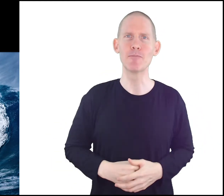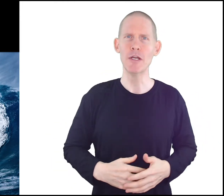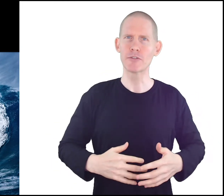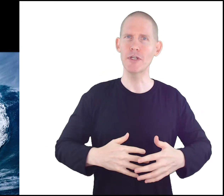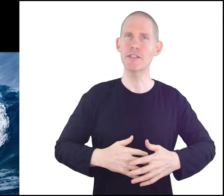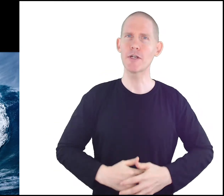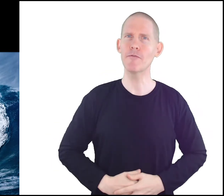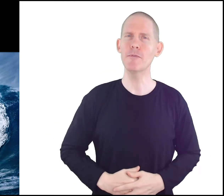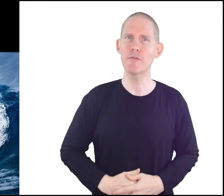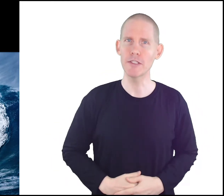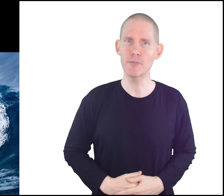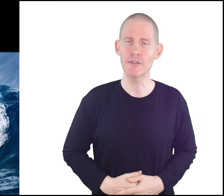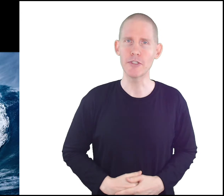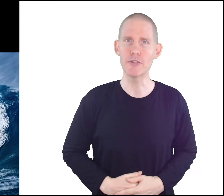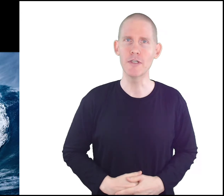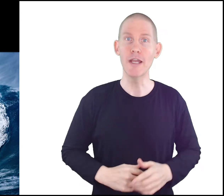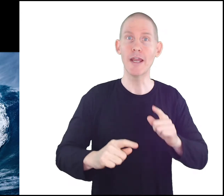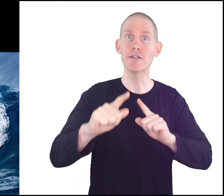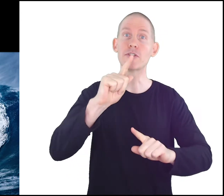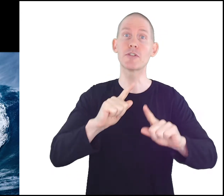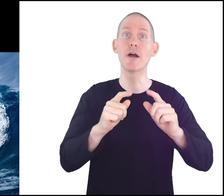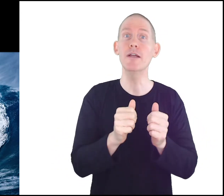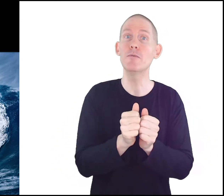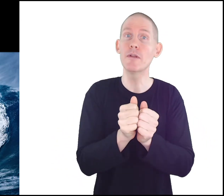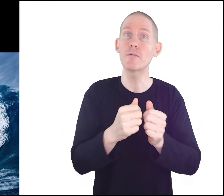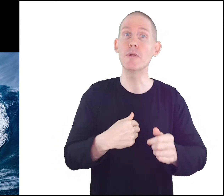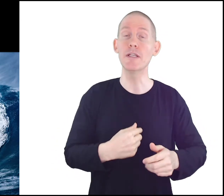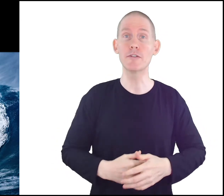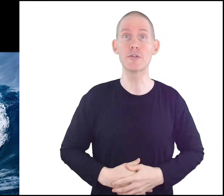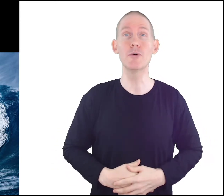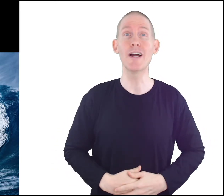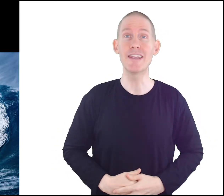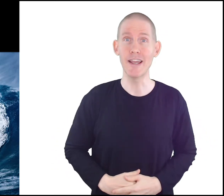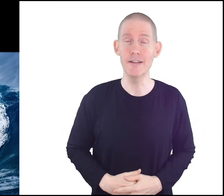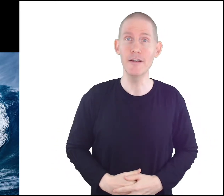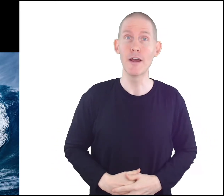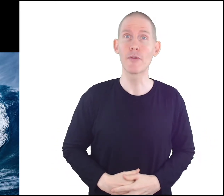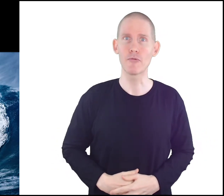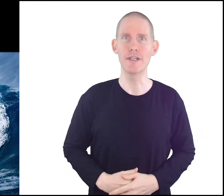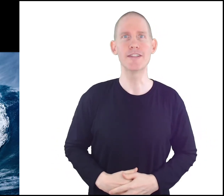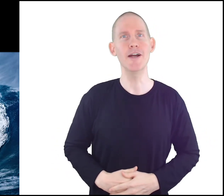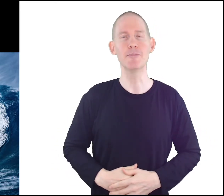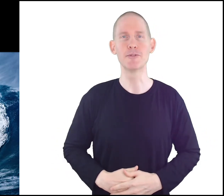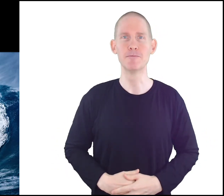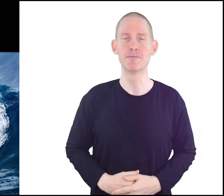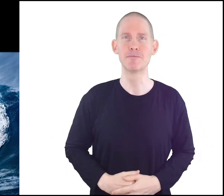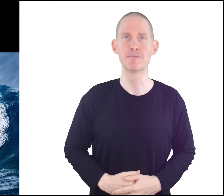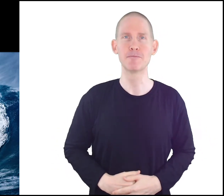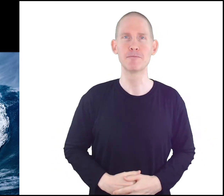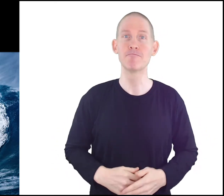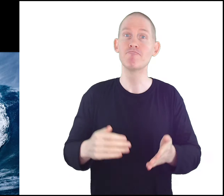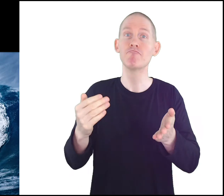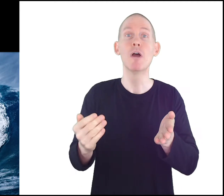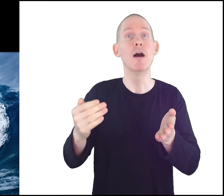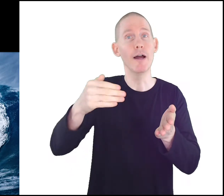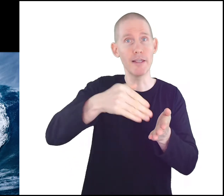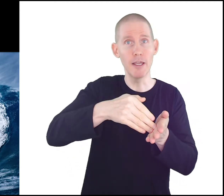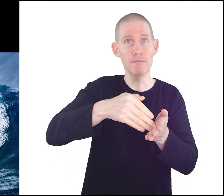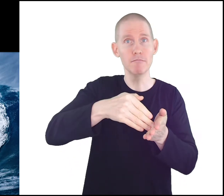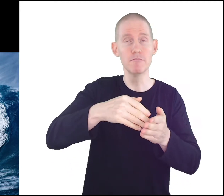So let's start from the rest position and sign with me. Let's do again 3 times. Again.